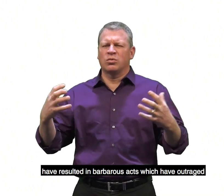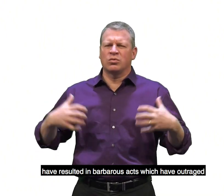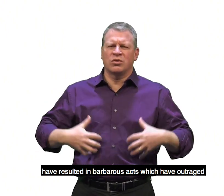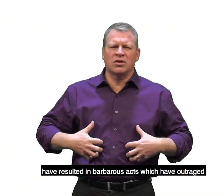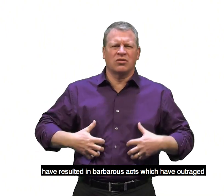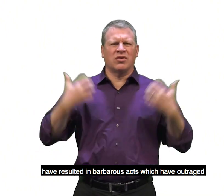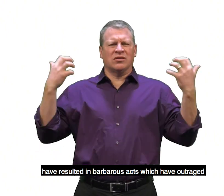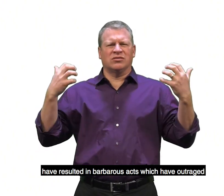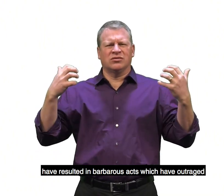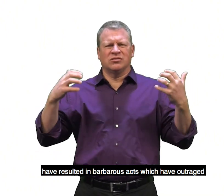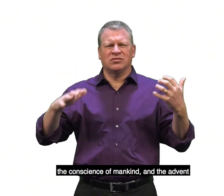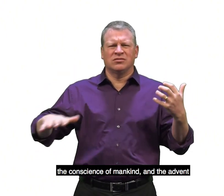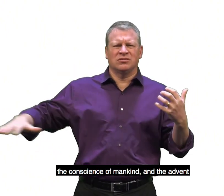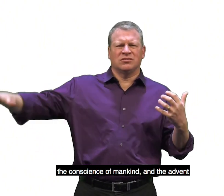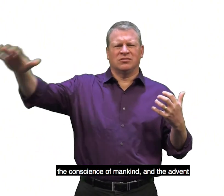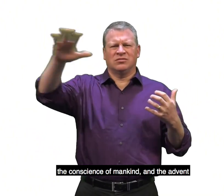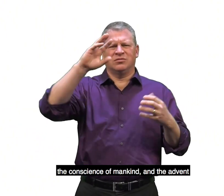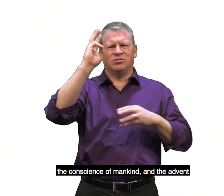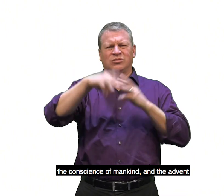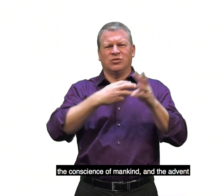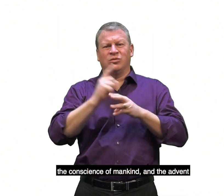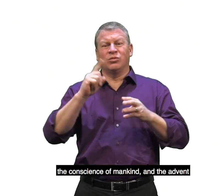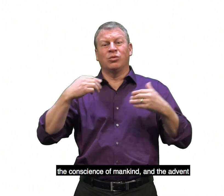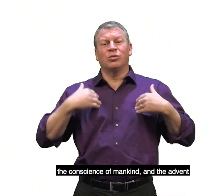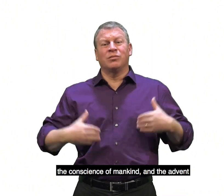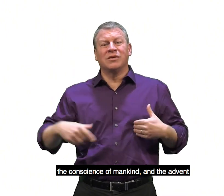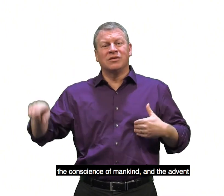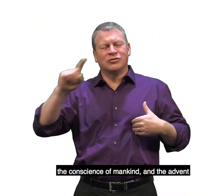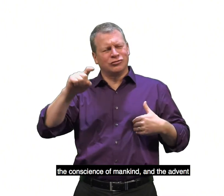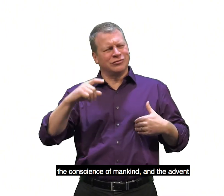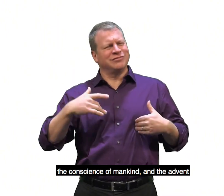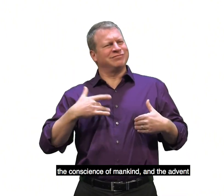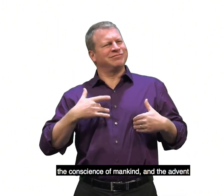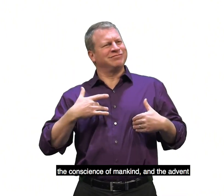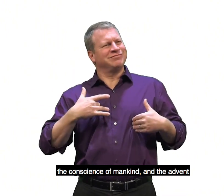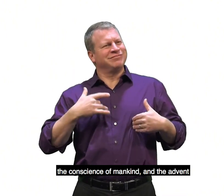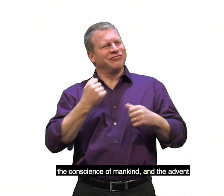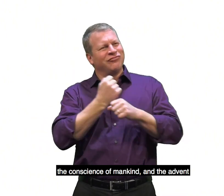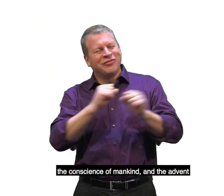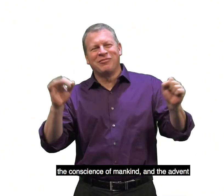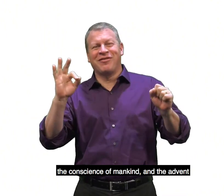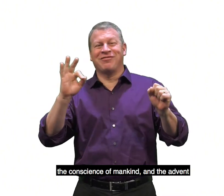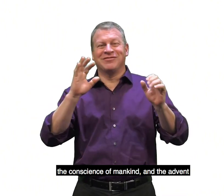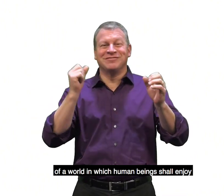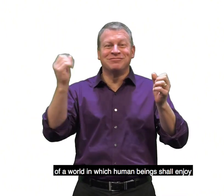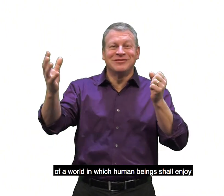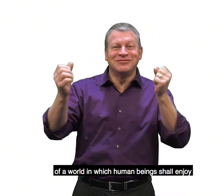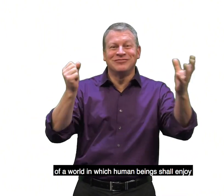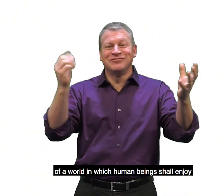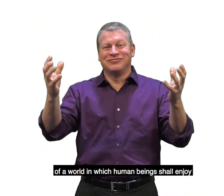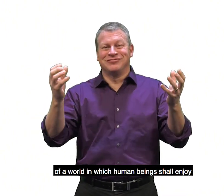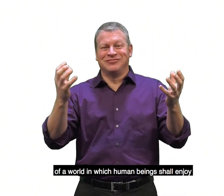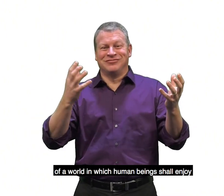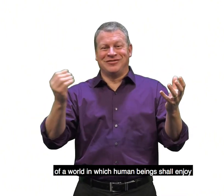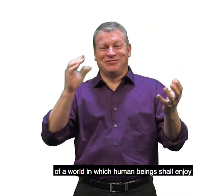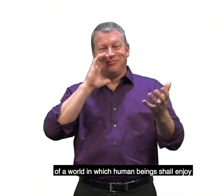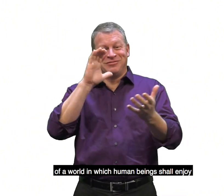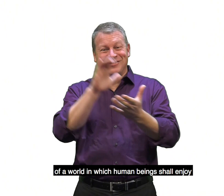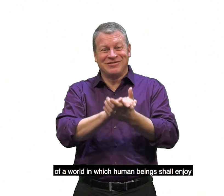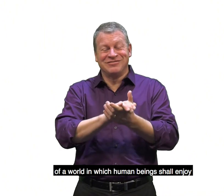have outraged the conscience of mankind, and the advent of a world in which human beings shall